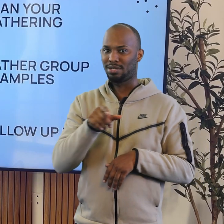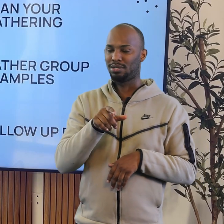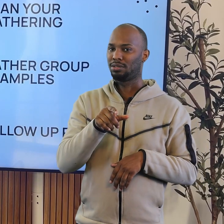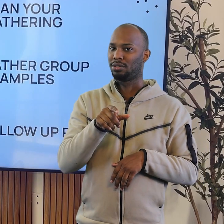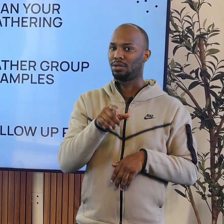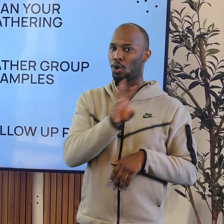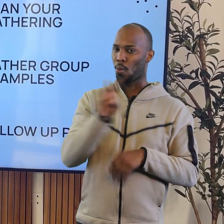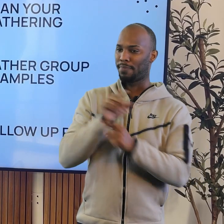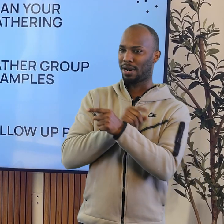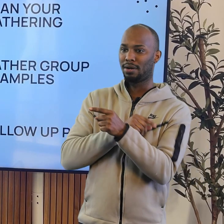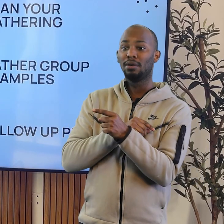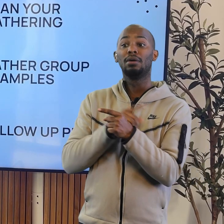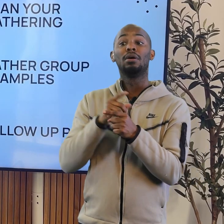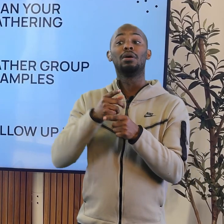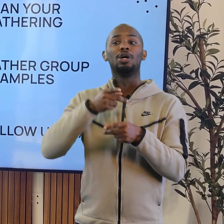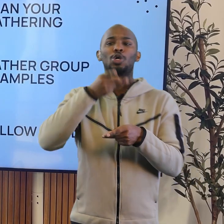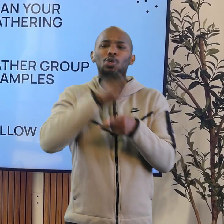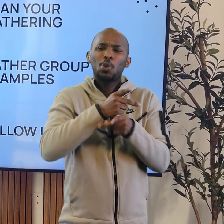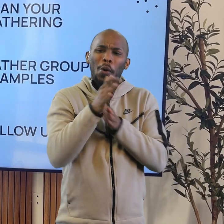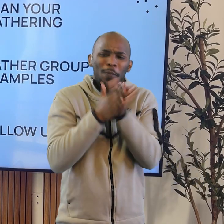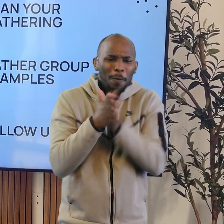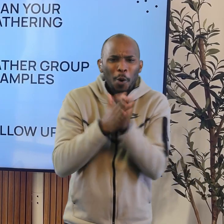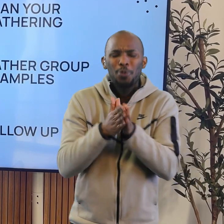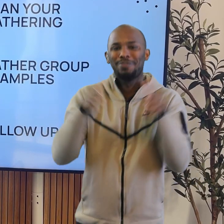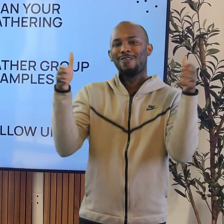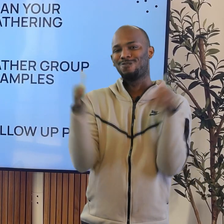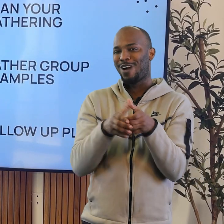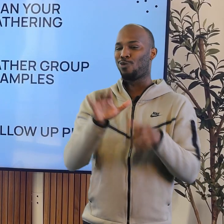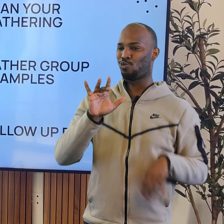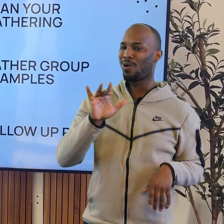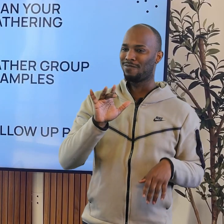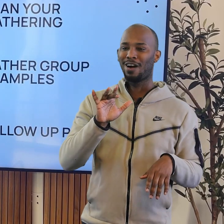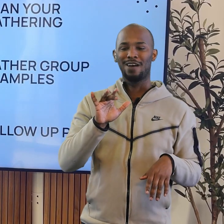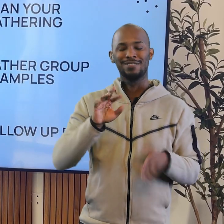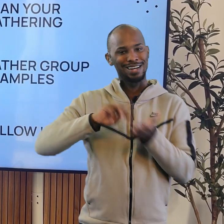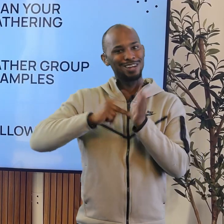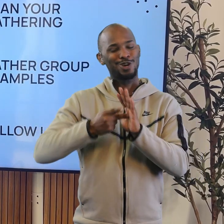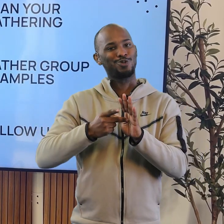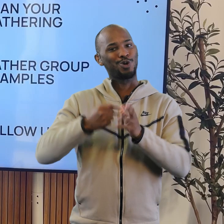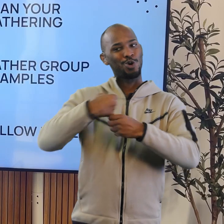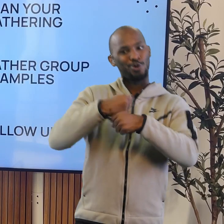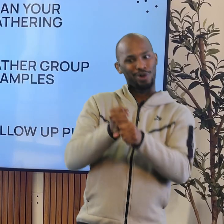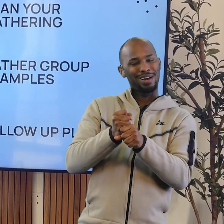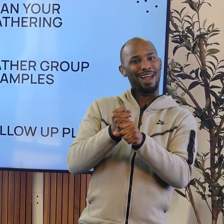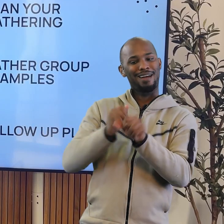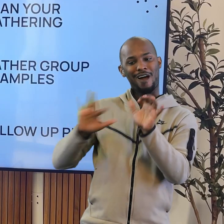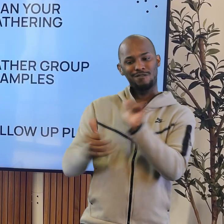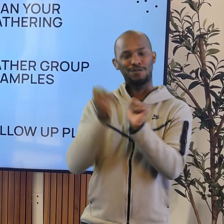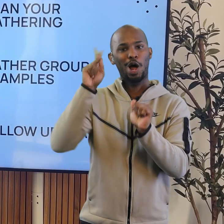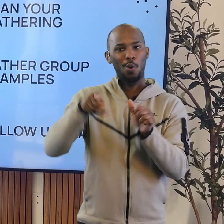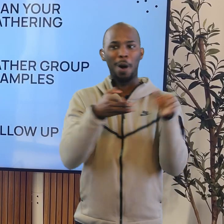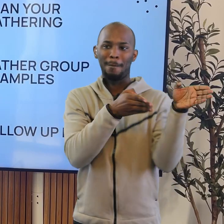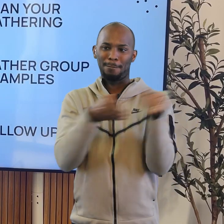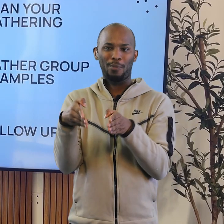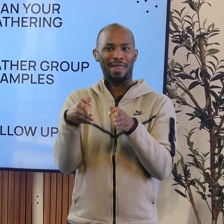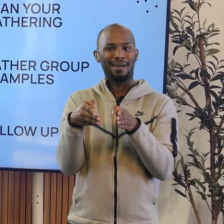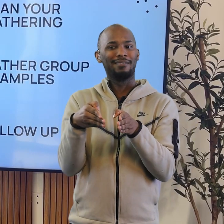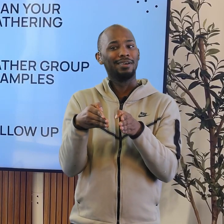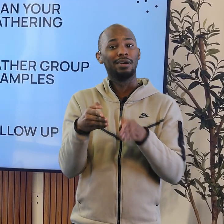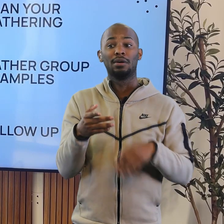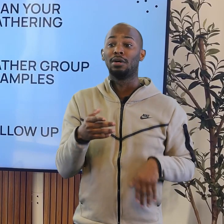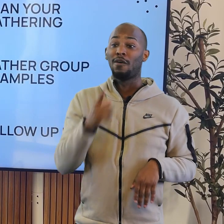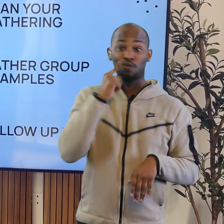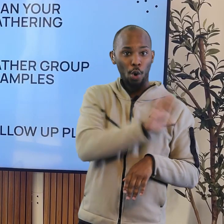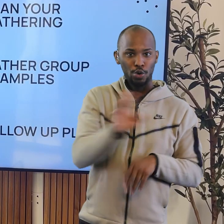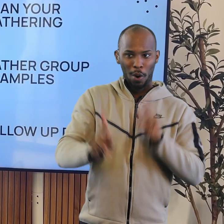website. The best way to steward the momentum of Gather 25 is to intentionally create a follow-up plan for your people.